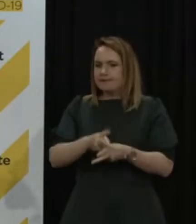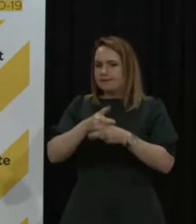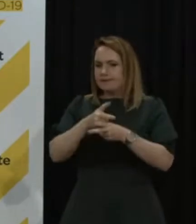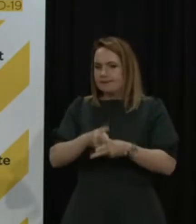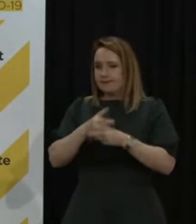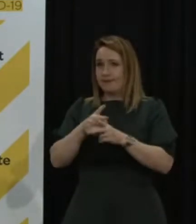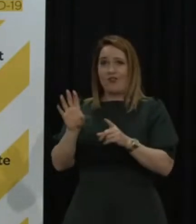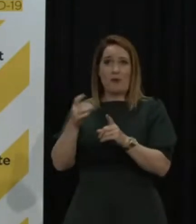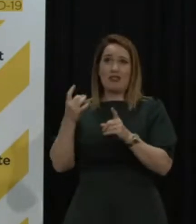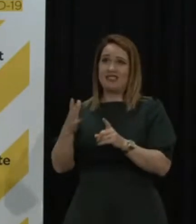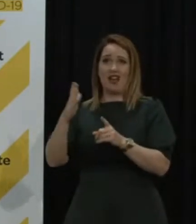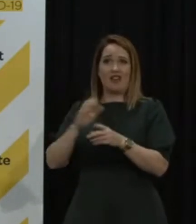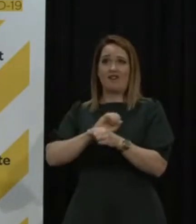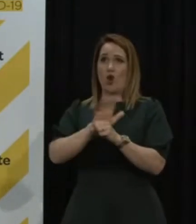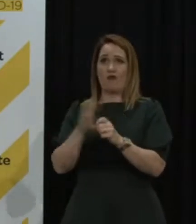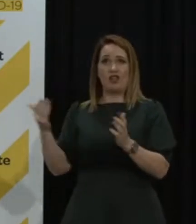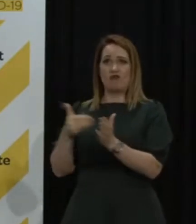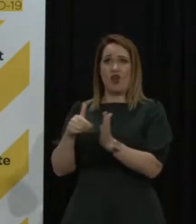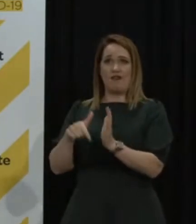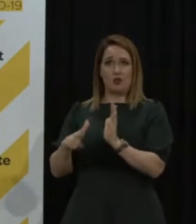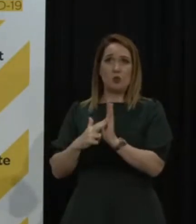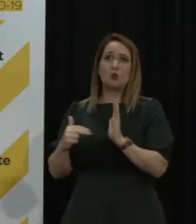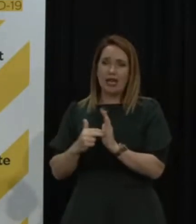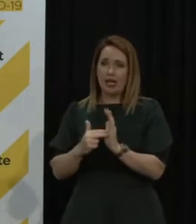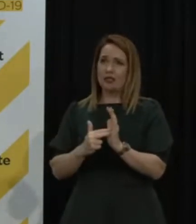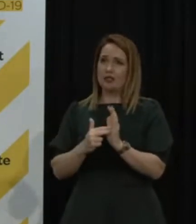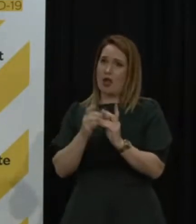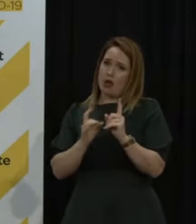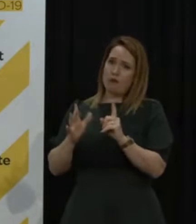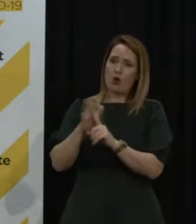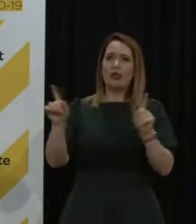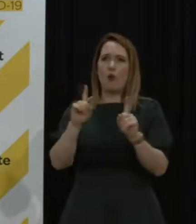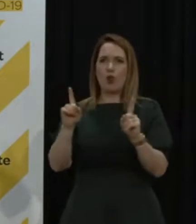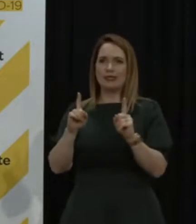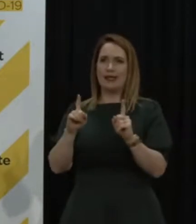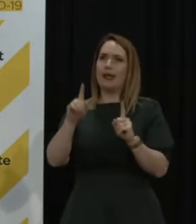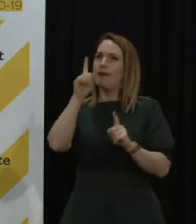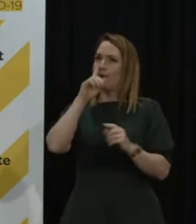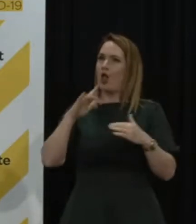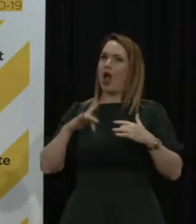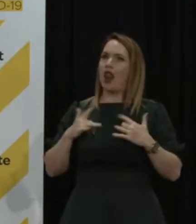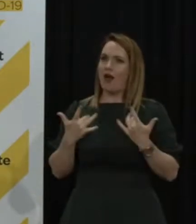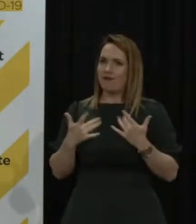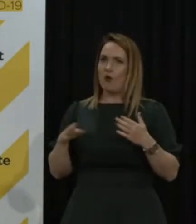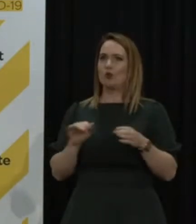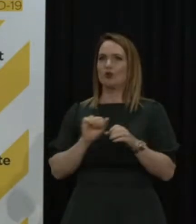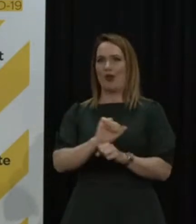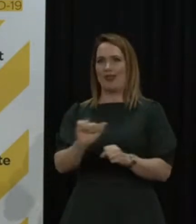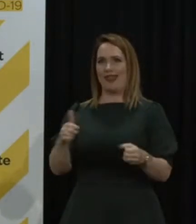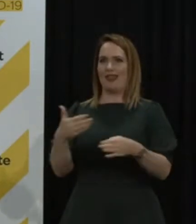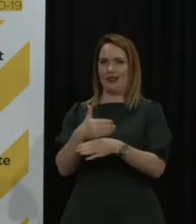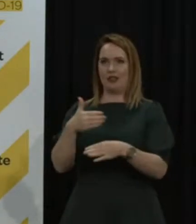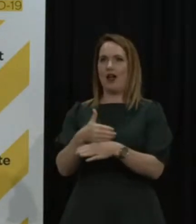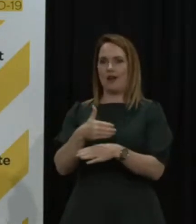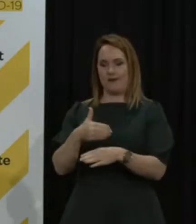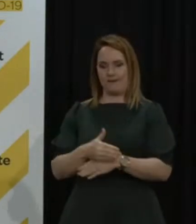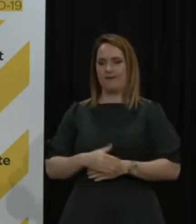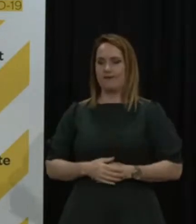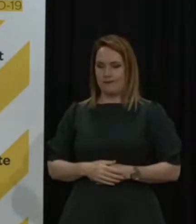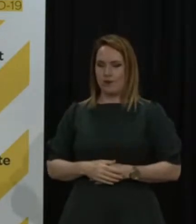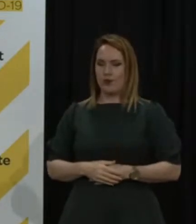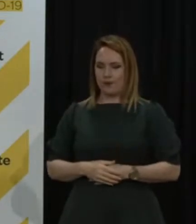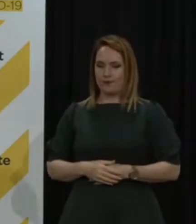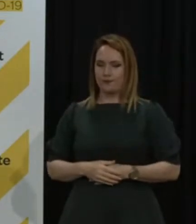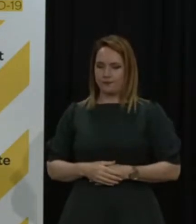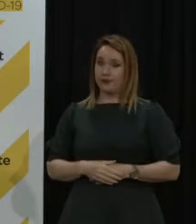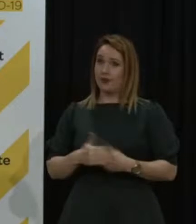start of the pandemic, with our number one priority the protection of lives and livelihoods. But as will be clear from today, we're fast approaching